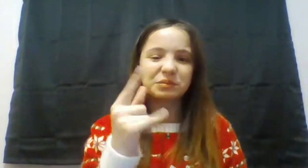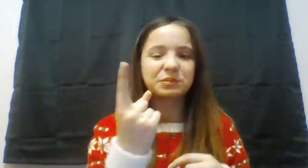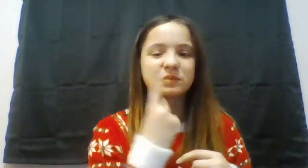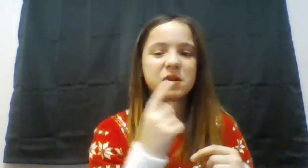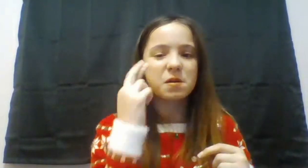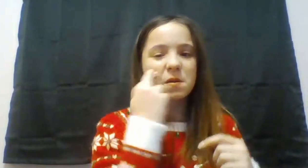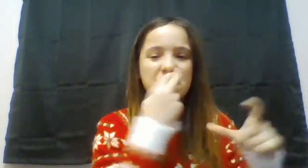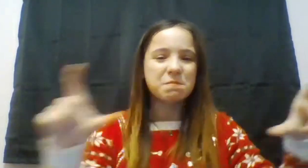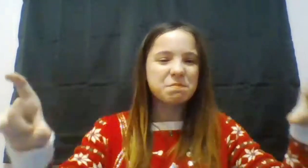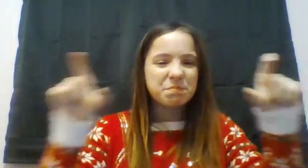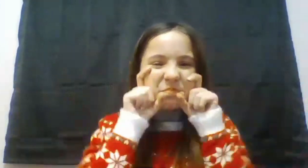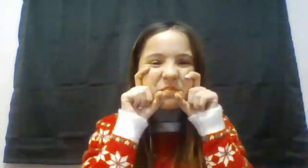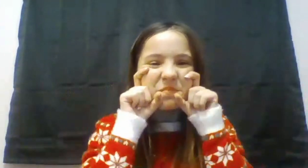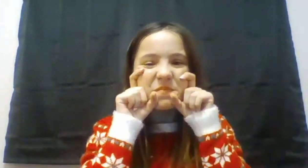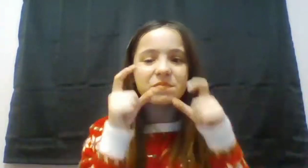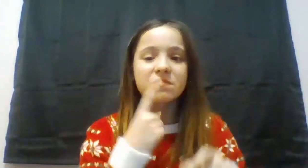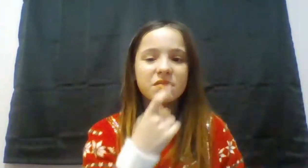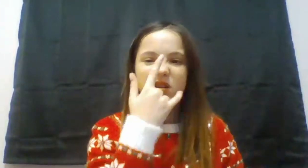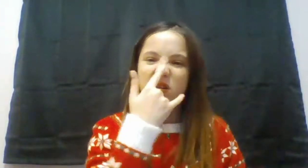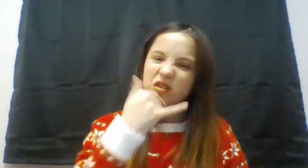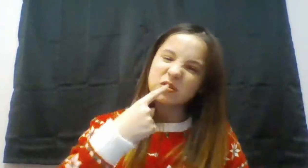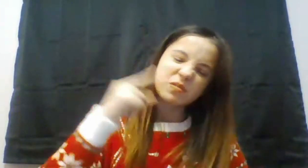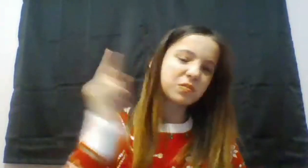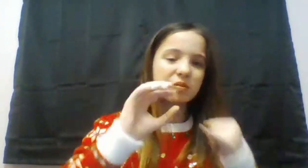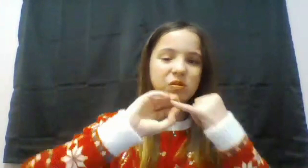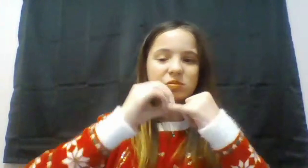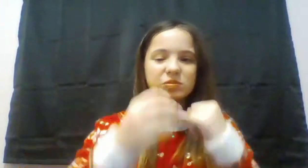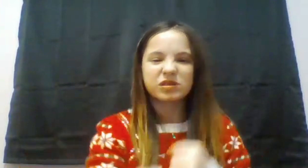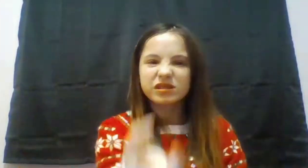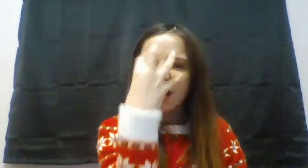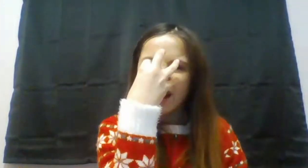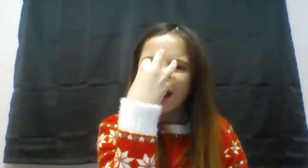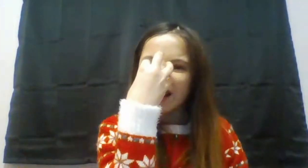His cheeks were like roses, his nose like a cherry.